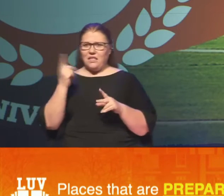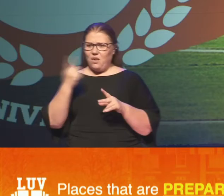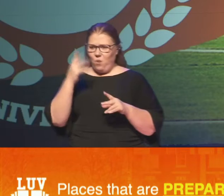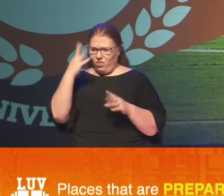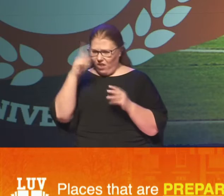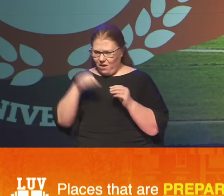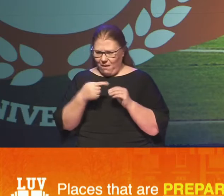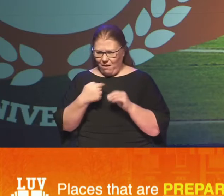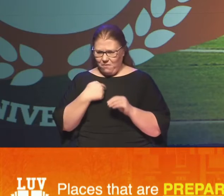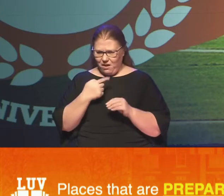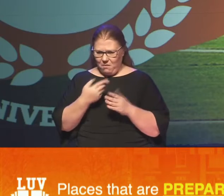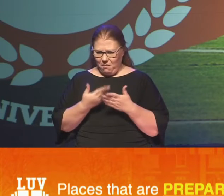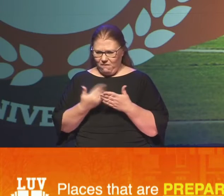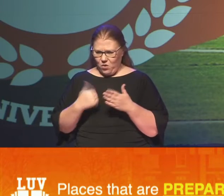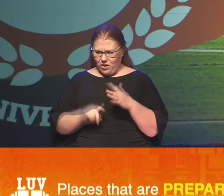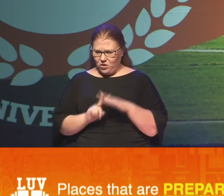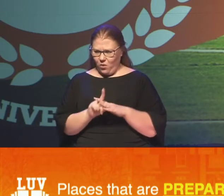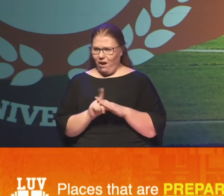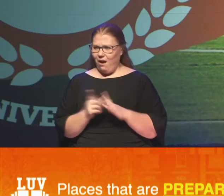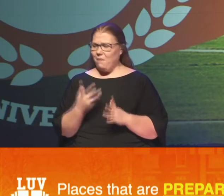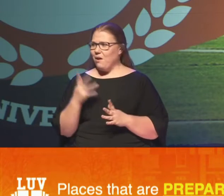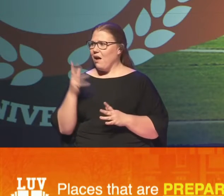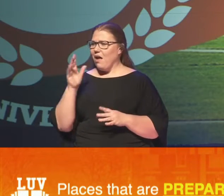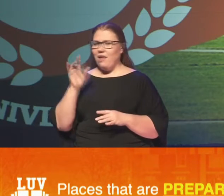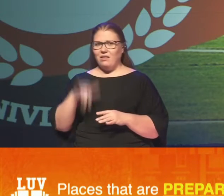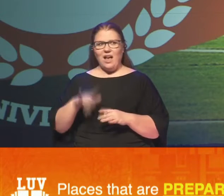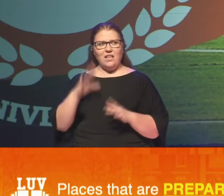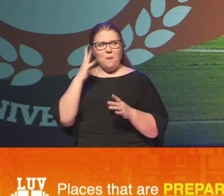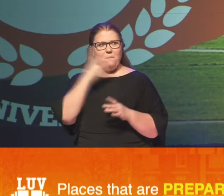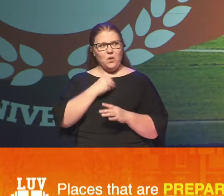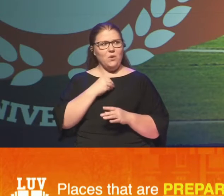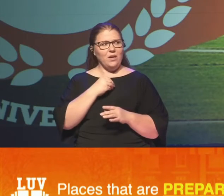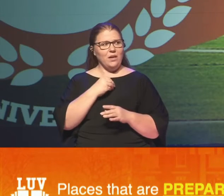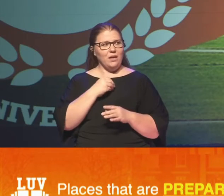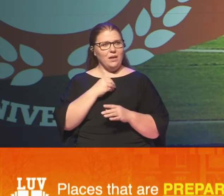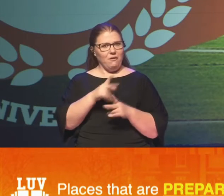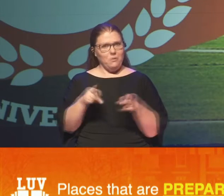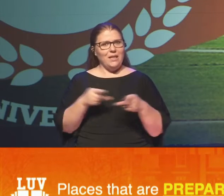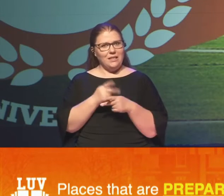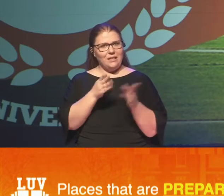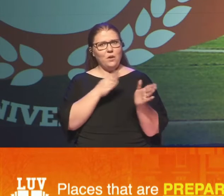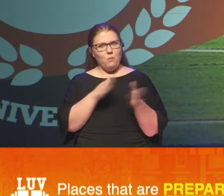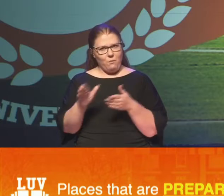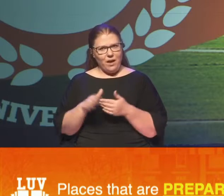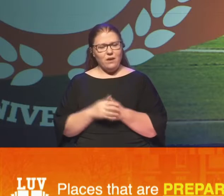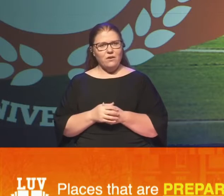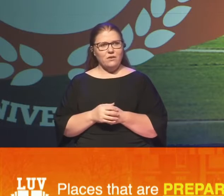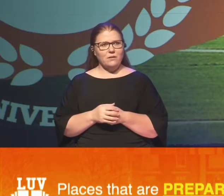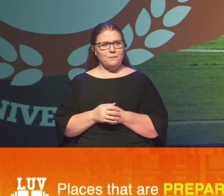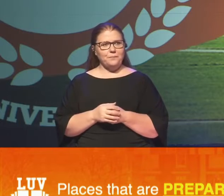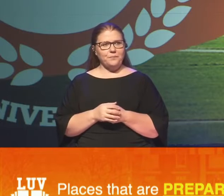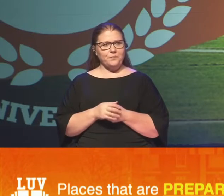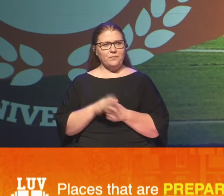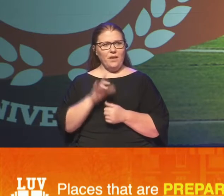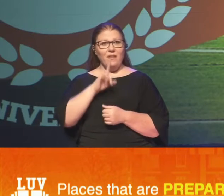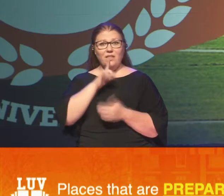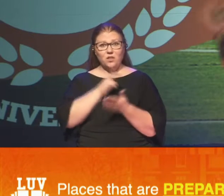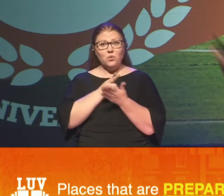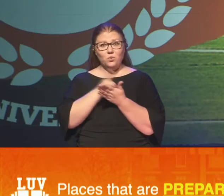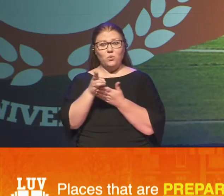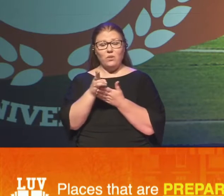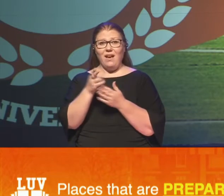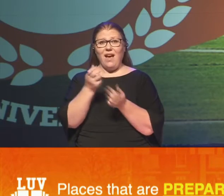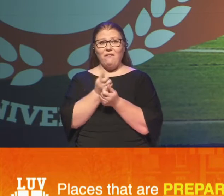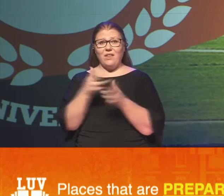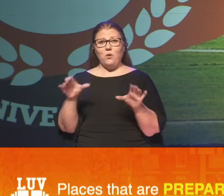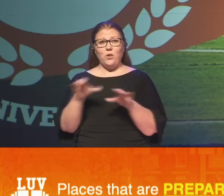I ever showed up. And that's the beauty of places that are prepared, right? And that's really, truth be told, everything we